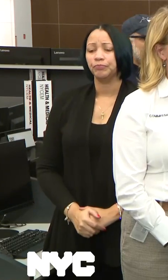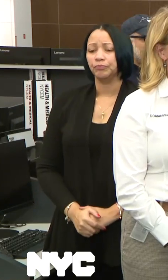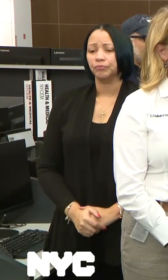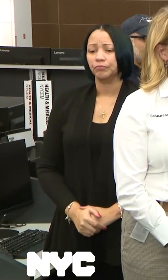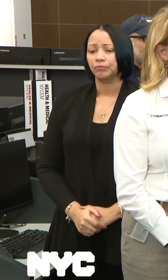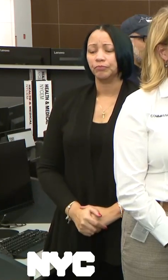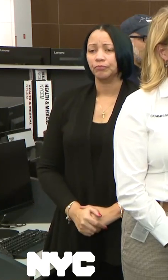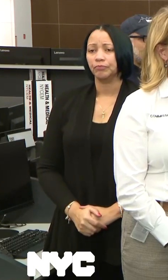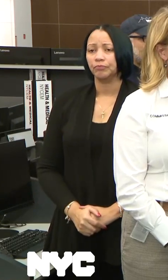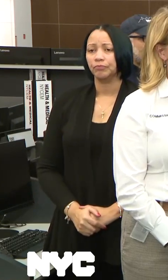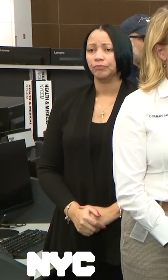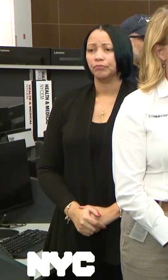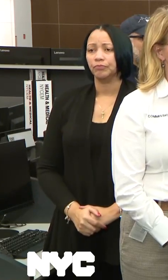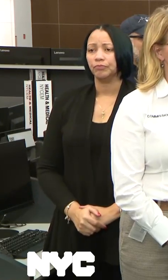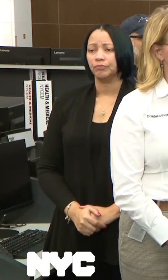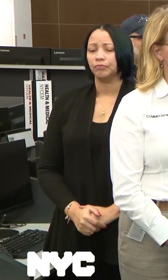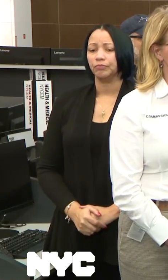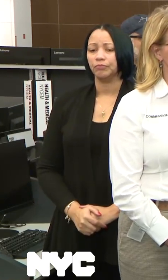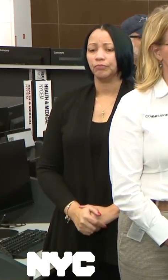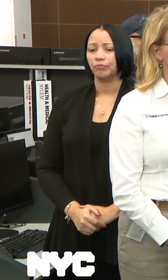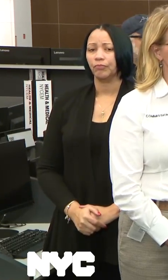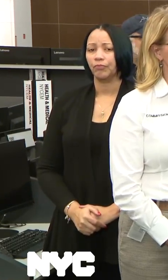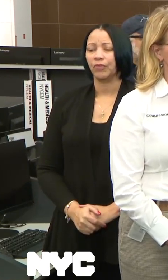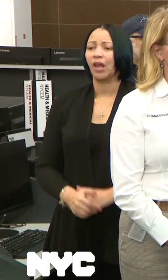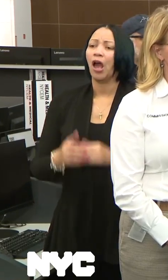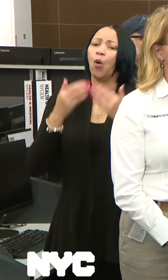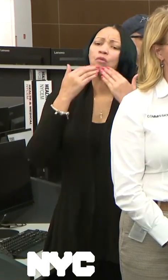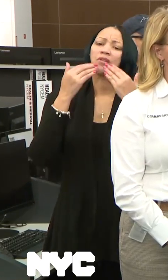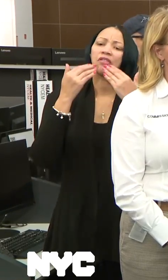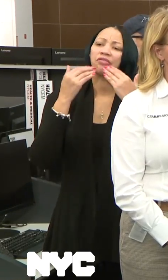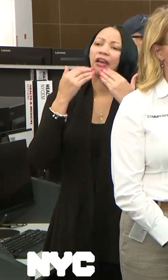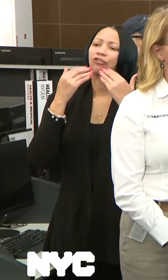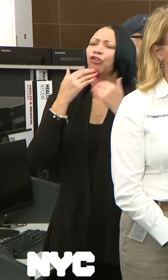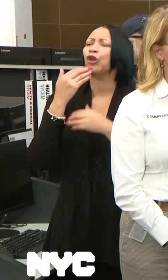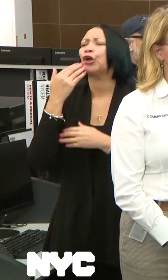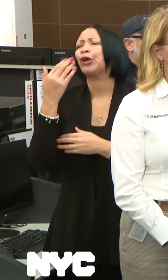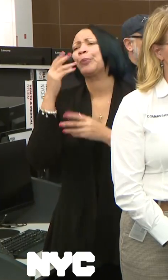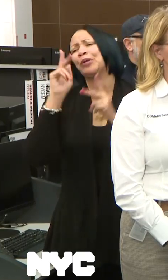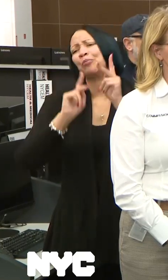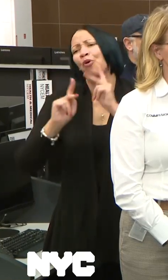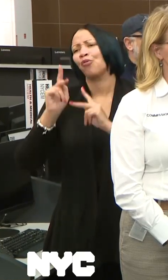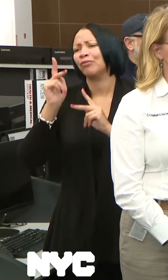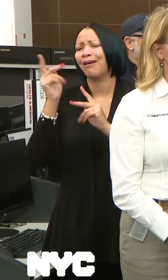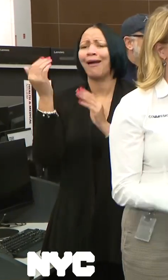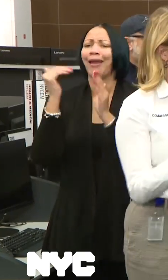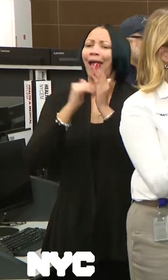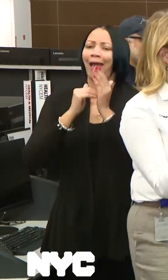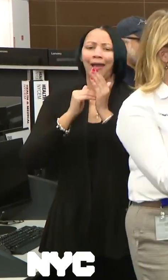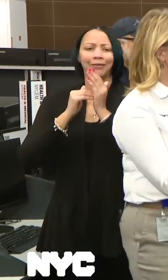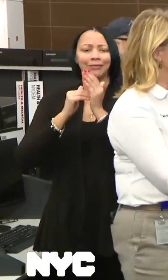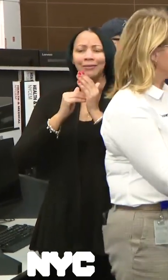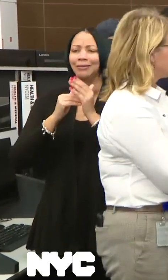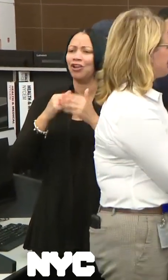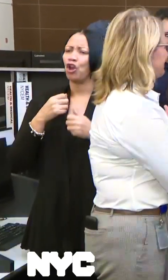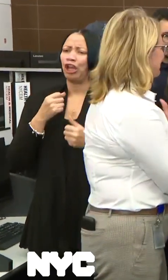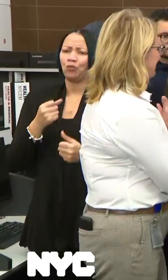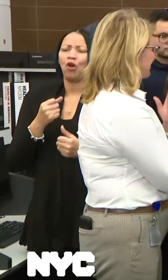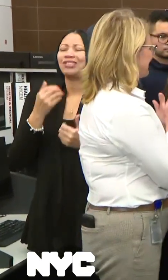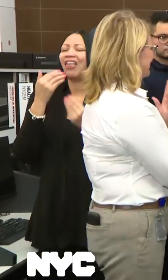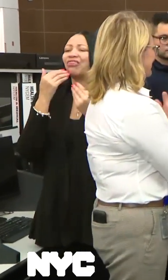está en camino. I want to thank these good people one more time. You're heroes of this city. Thank